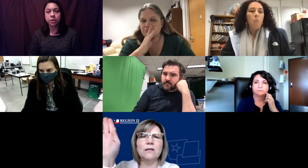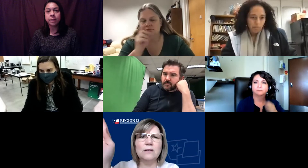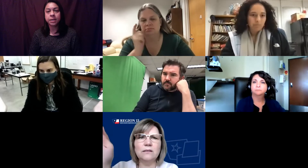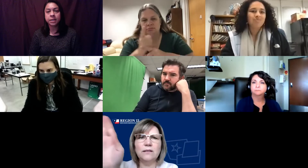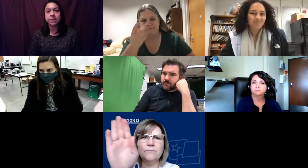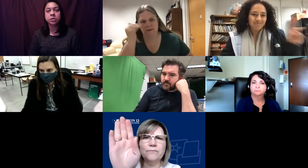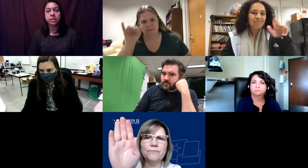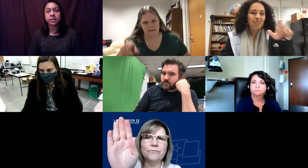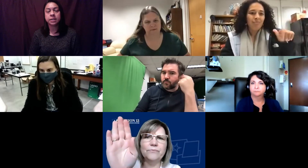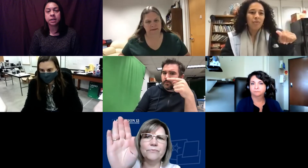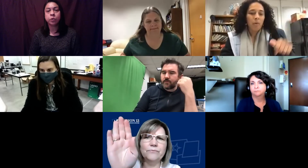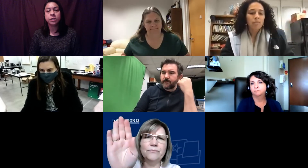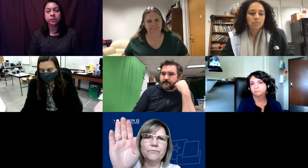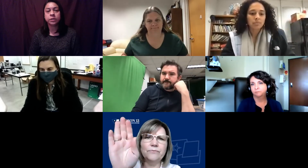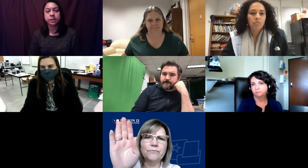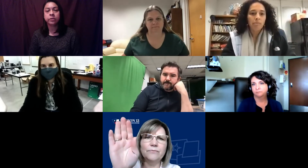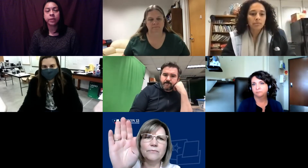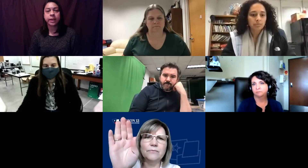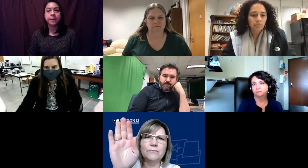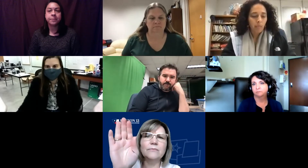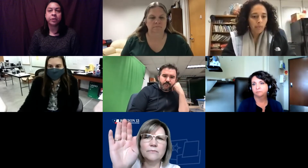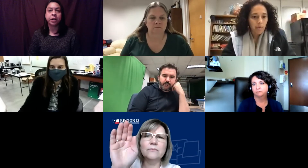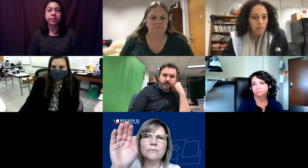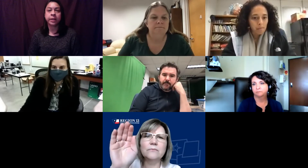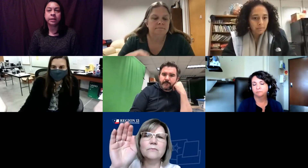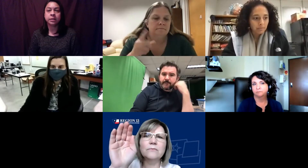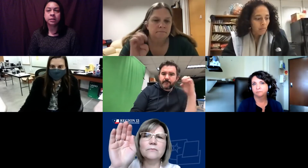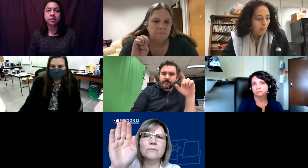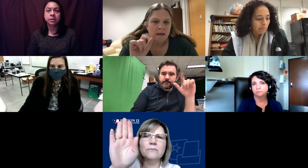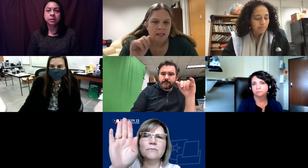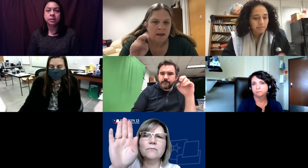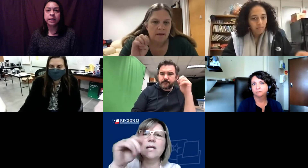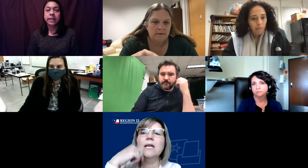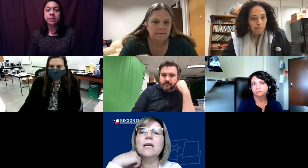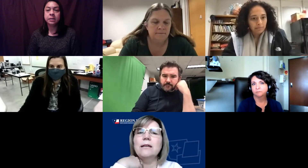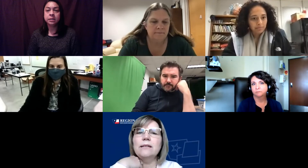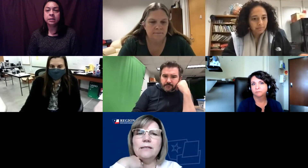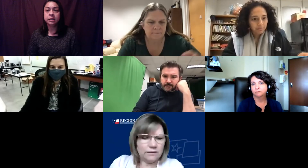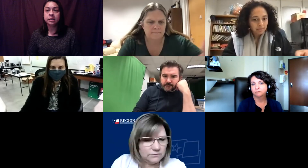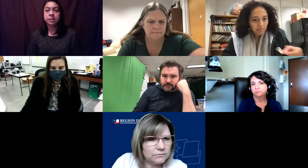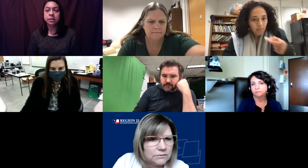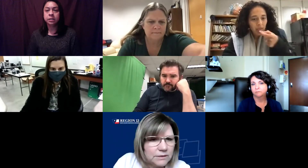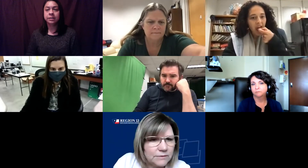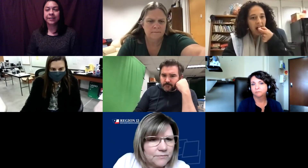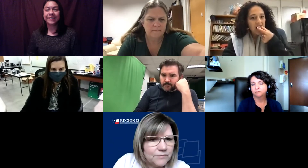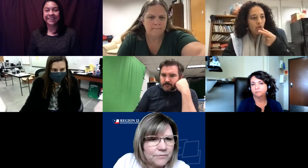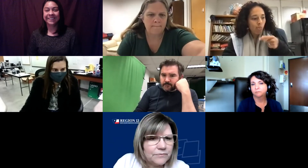That's right, because Daryl is voicing for himself. Okay, yeah, I forgot about that. Elaine?